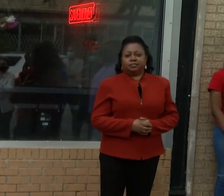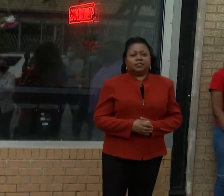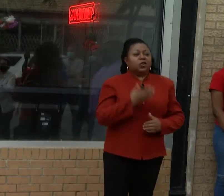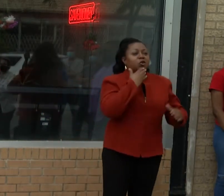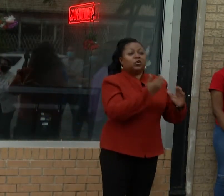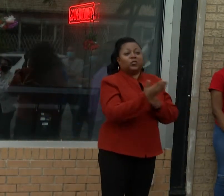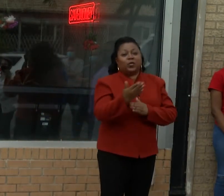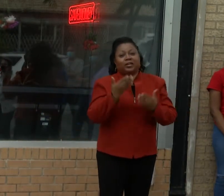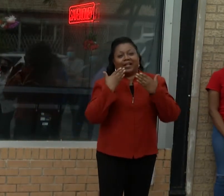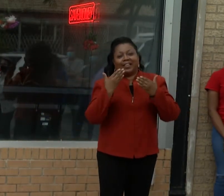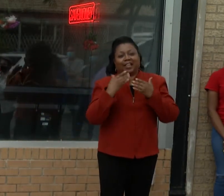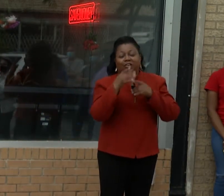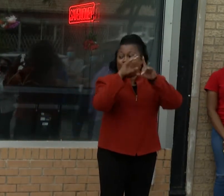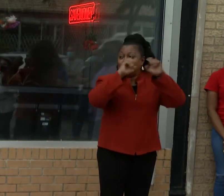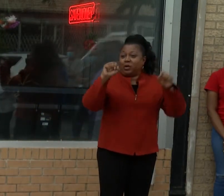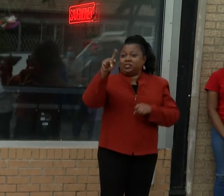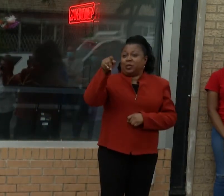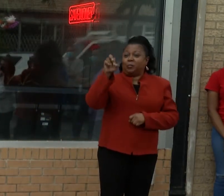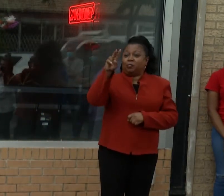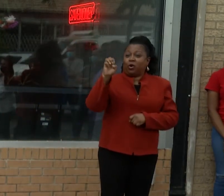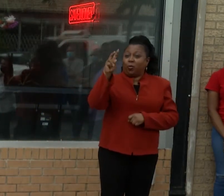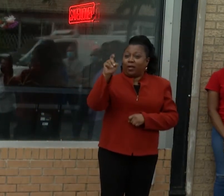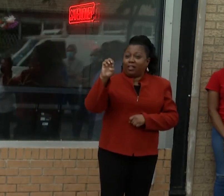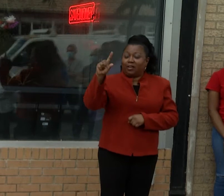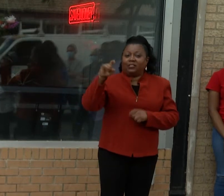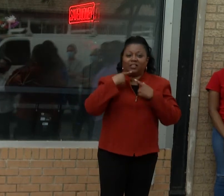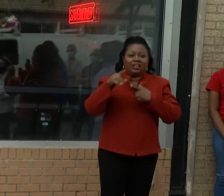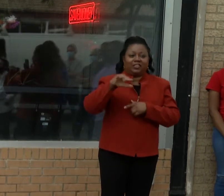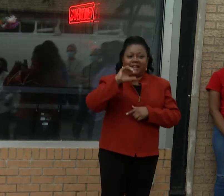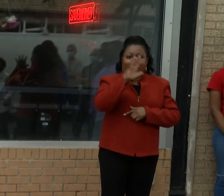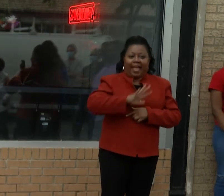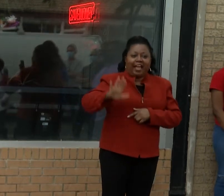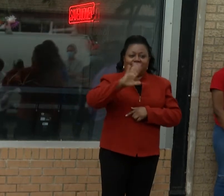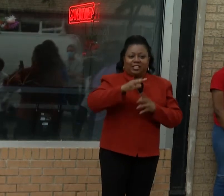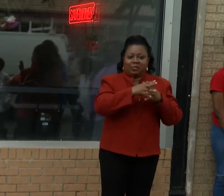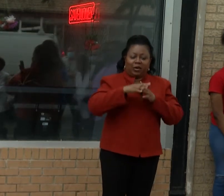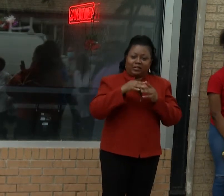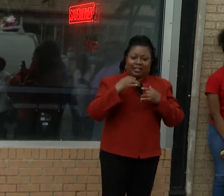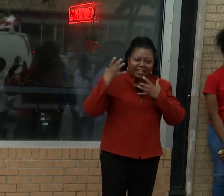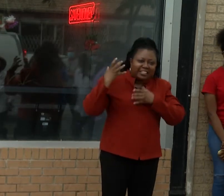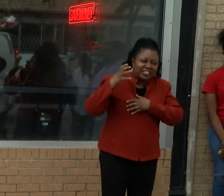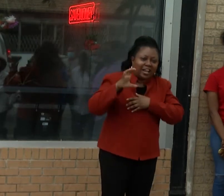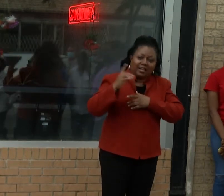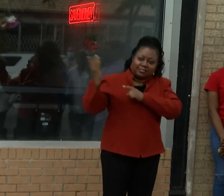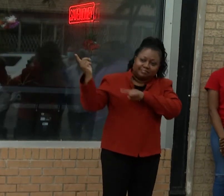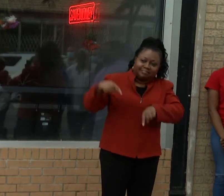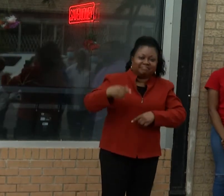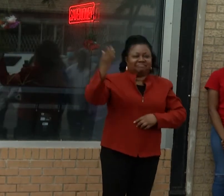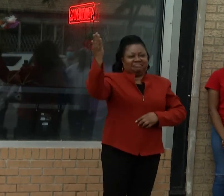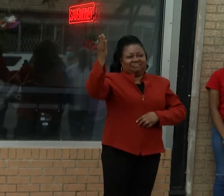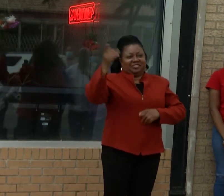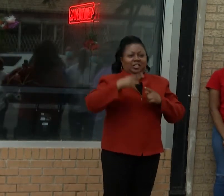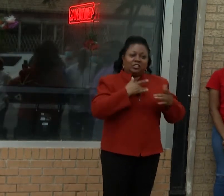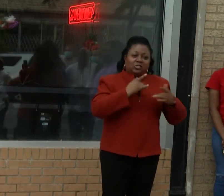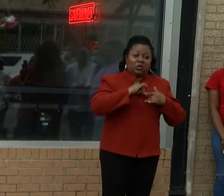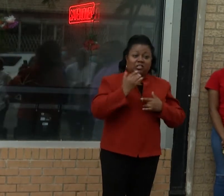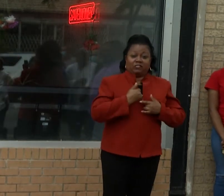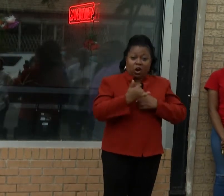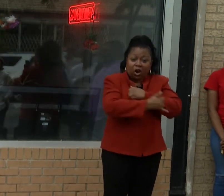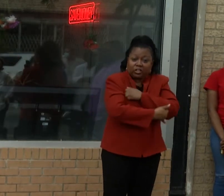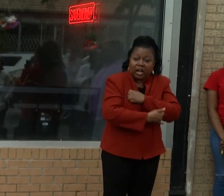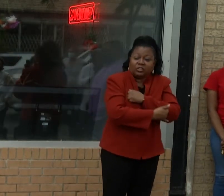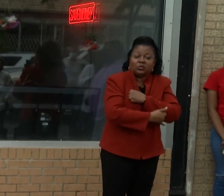Good morning. Thank you, President Preckwinkle, for giving Asian Americans a chance to speak out on the concerns of our